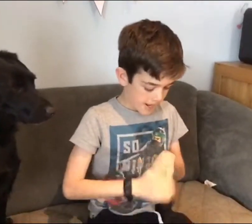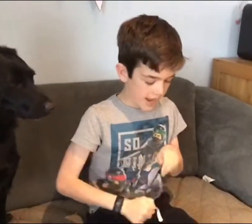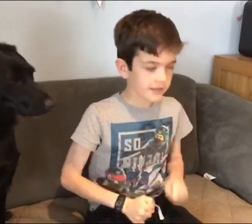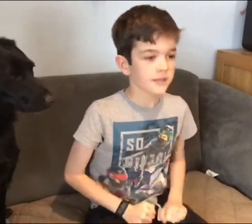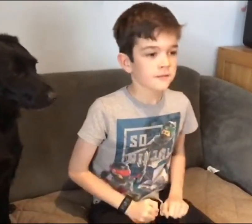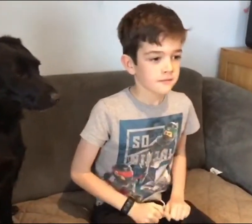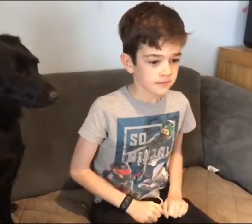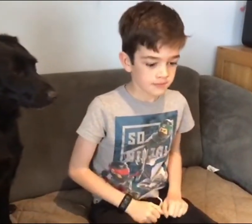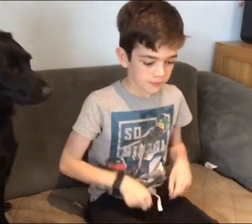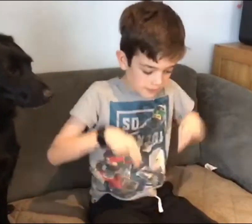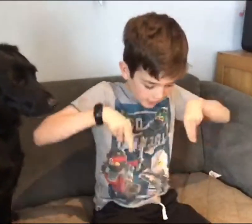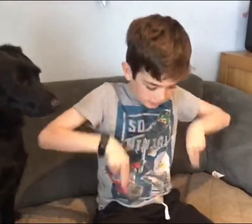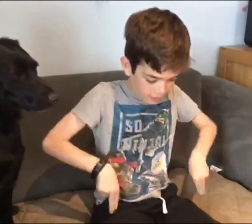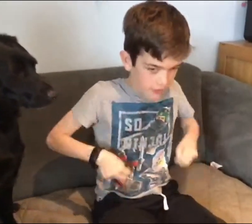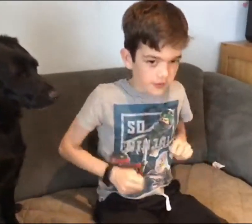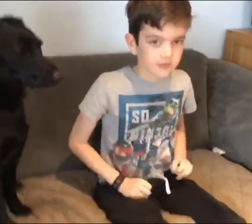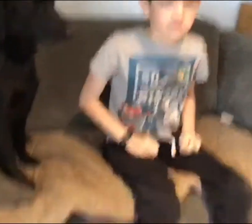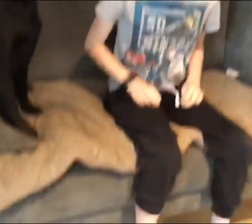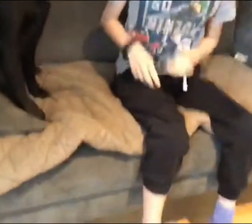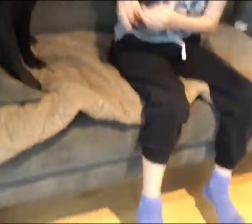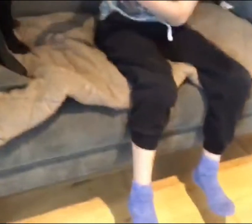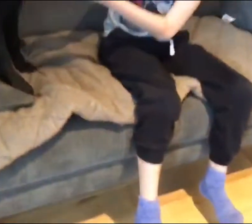pet dog.